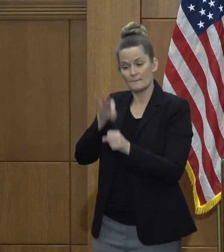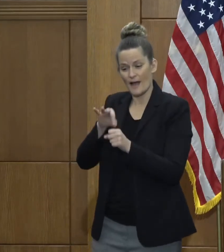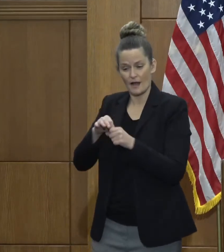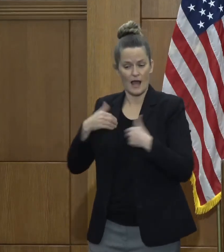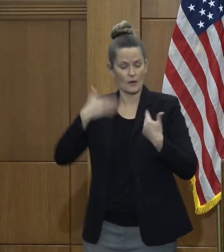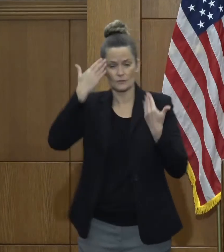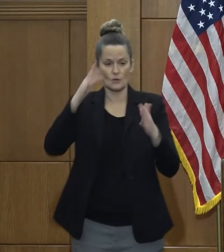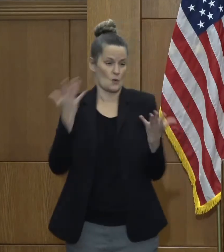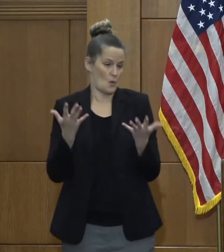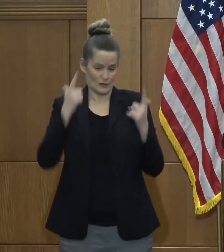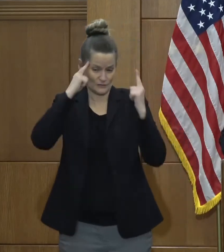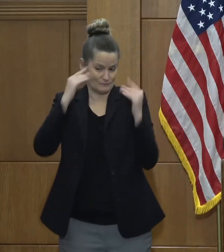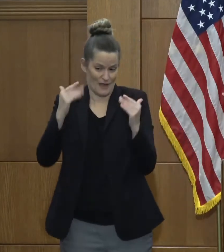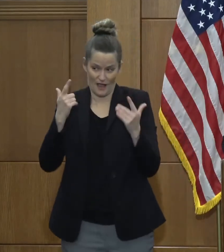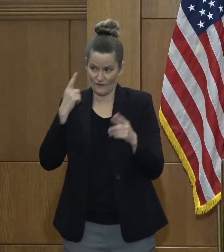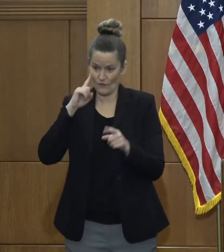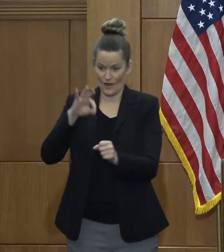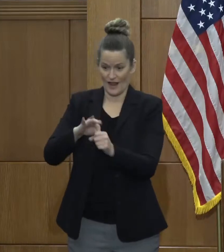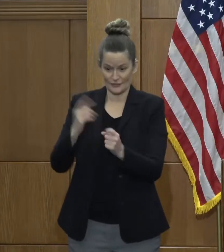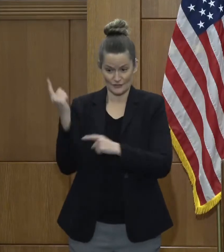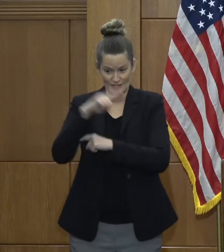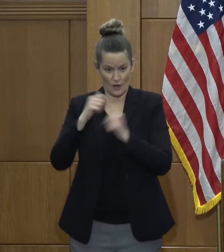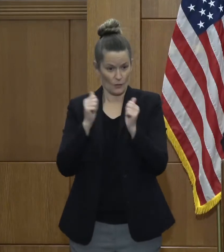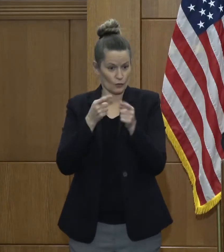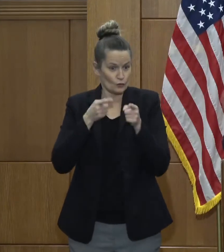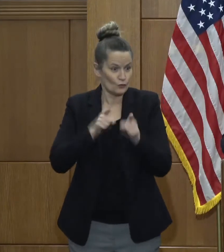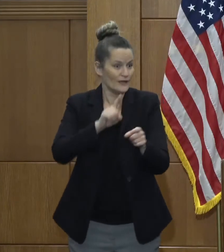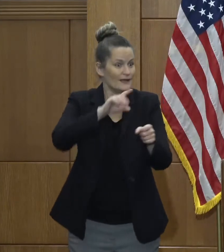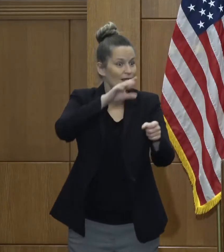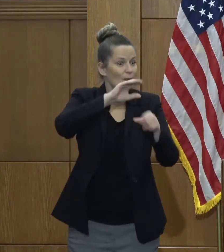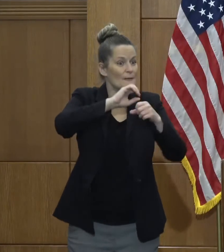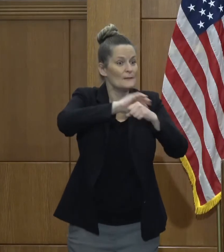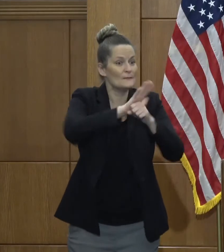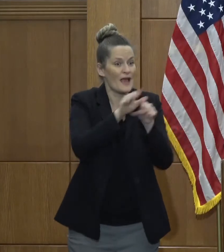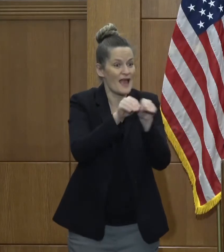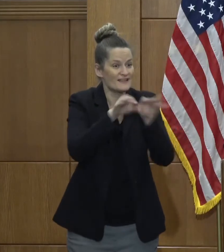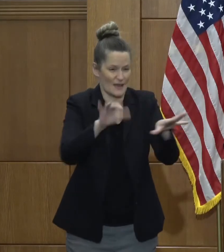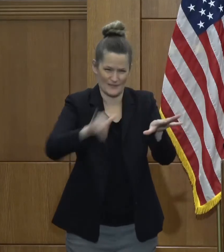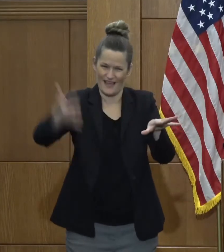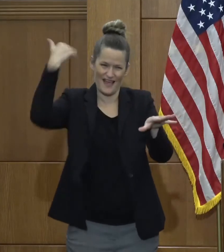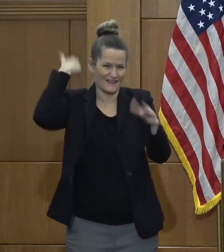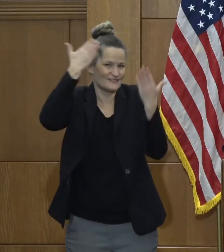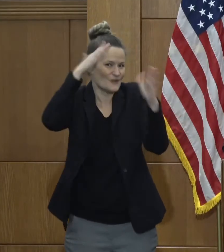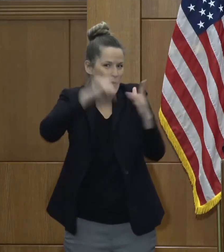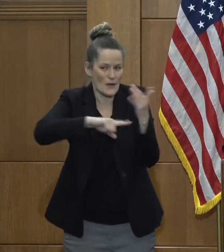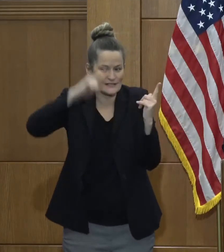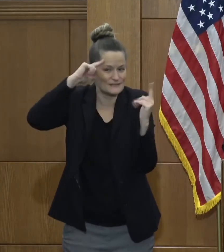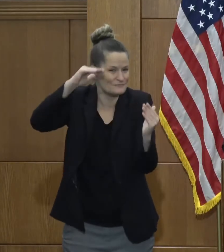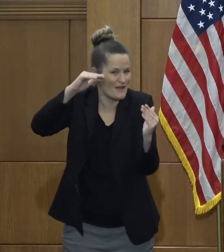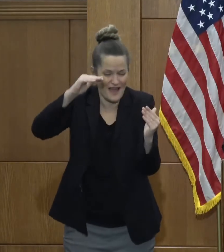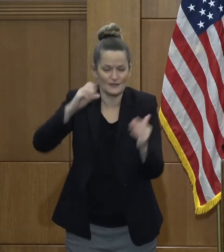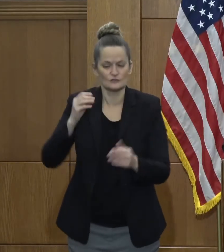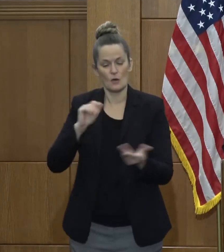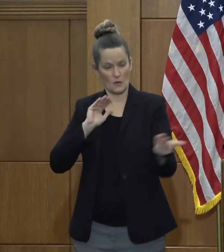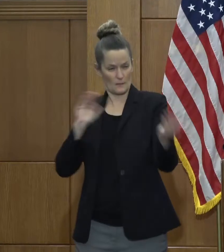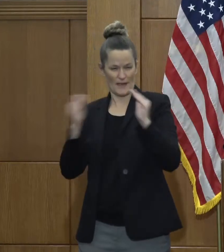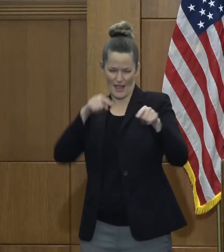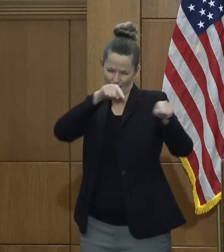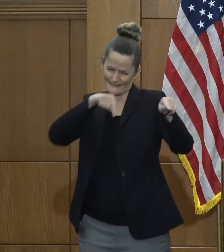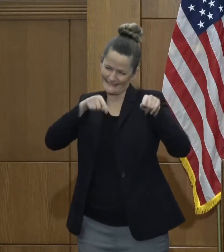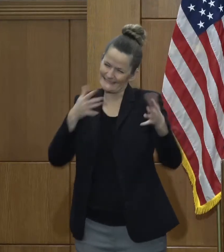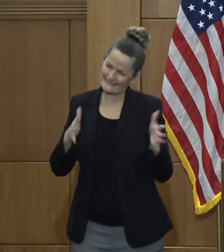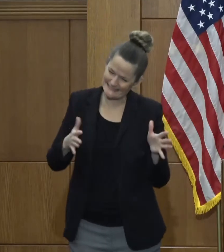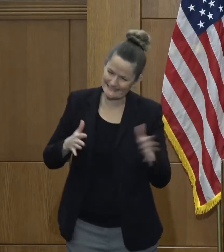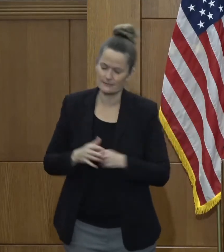year with the pandemic. So it's hard to make a causation there. On the Richmond issue, like we said, it did affect